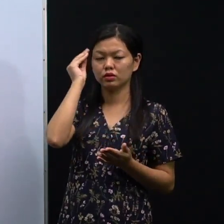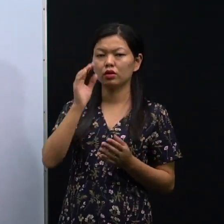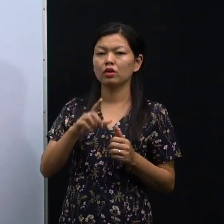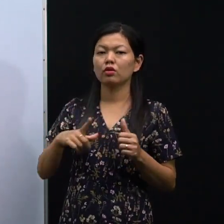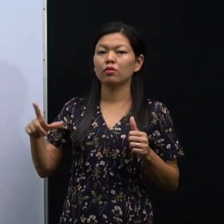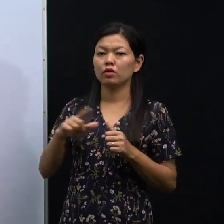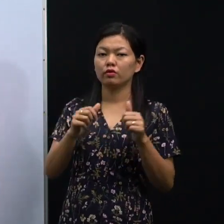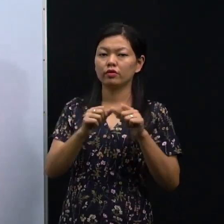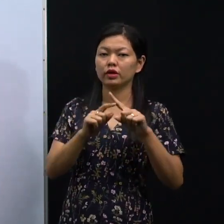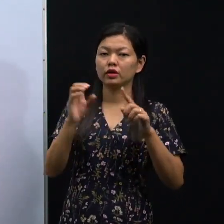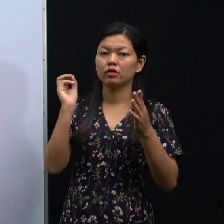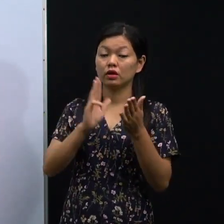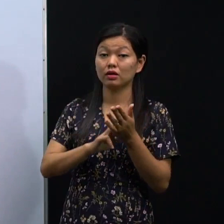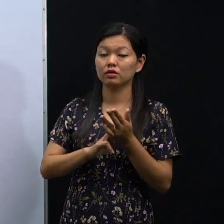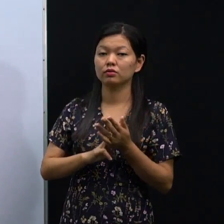that